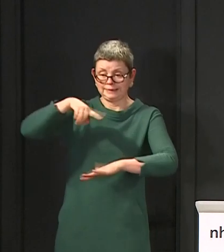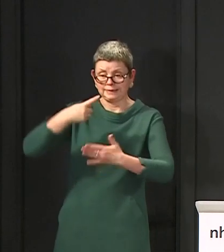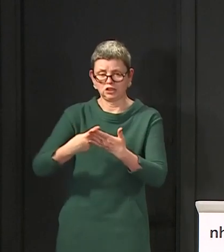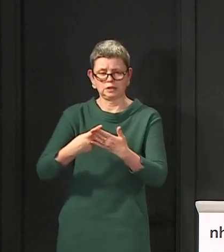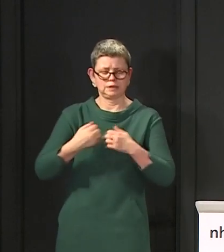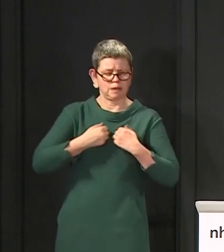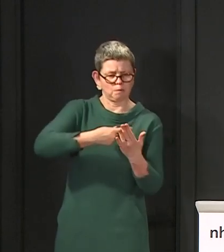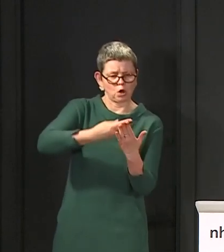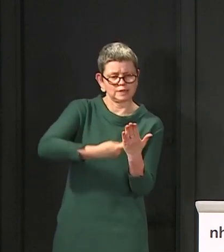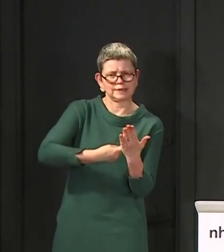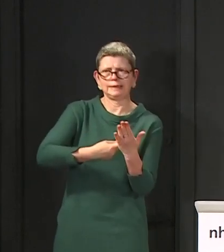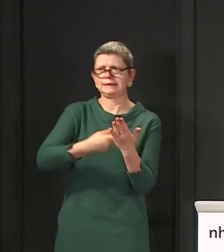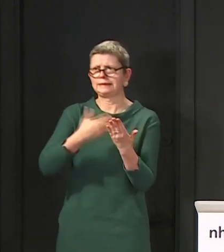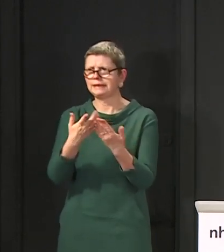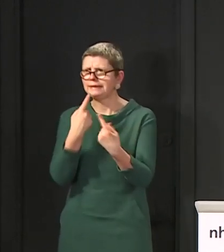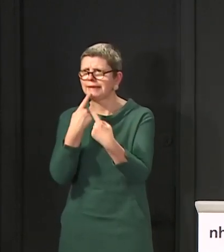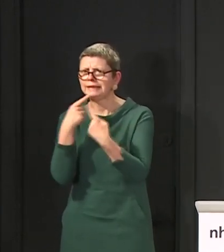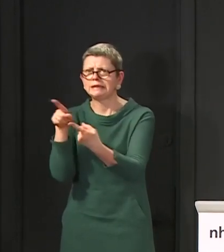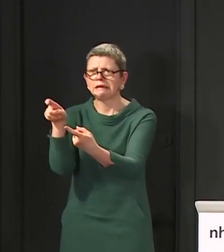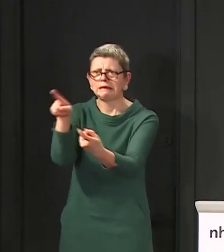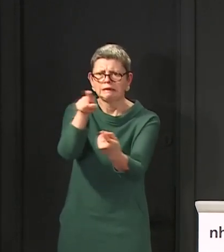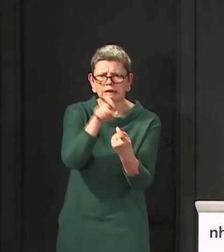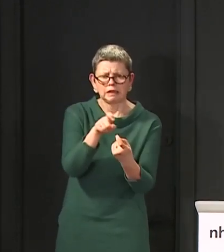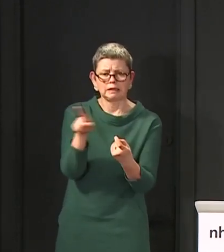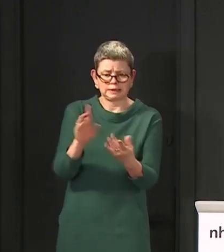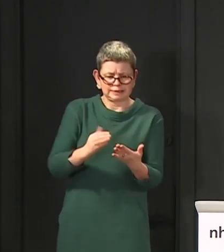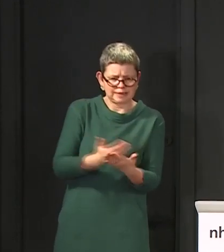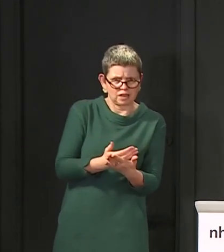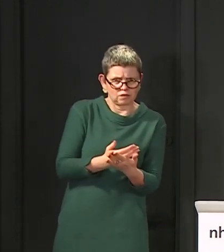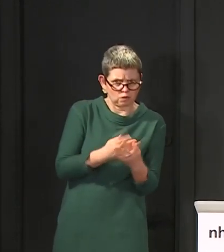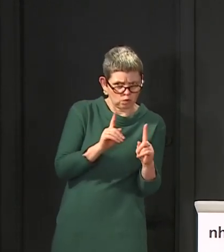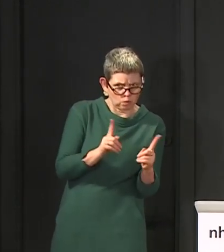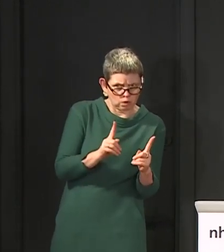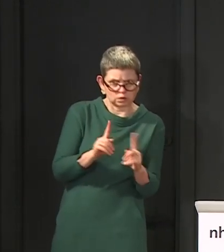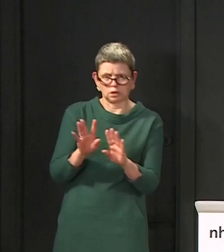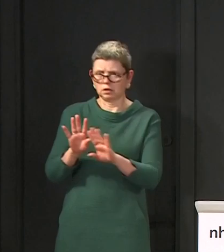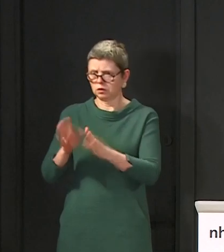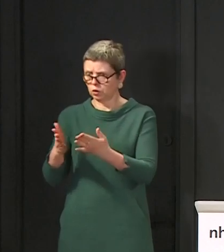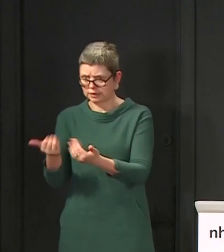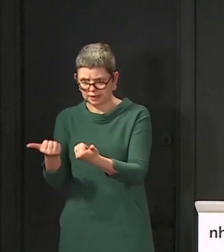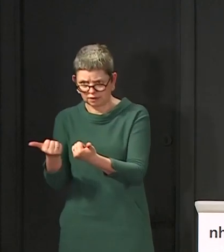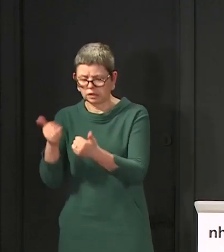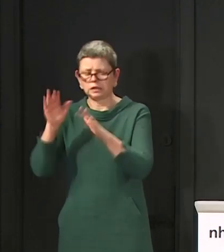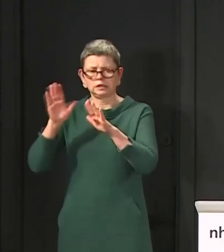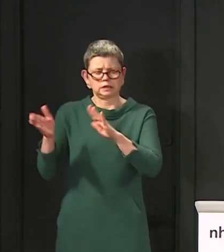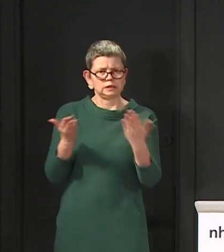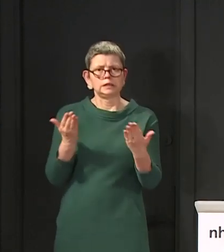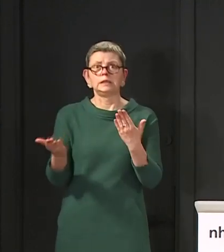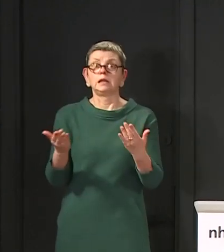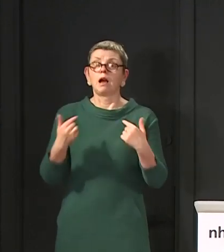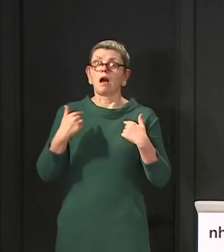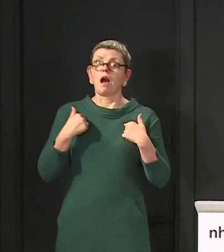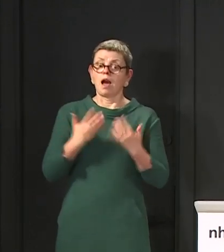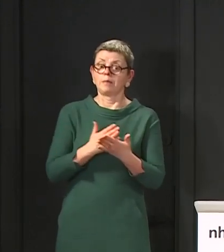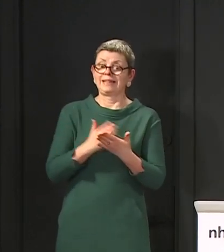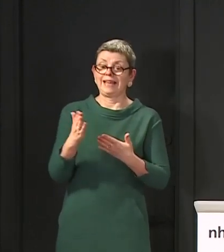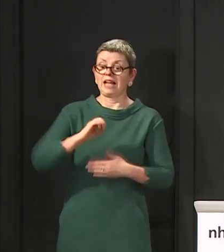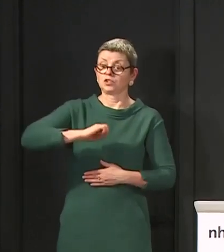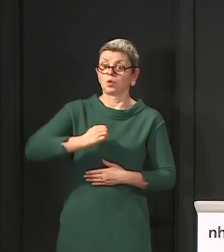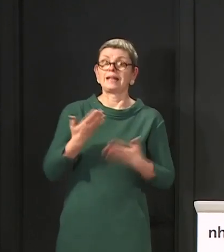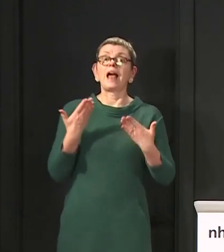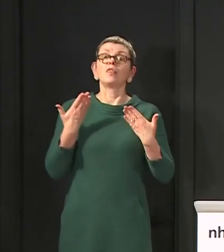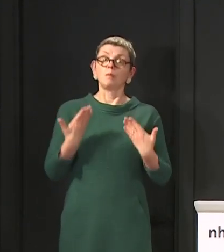on our own data of what is safe and what is not. I am clear, as First Minister, that for Scotland at this